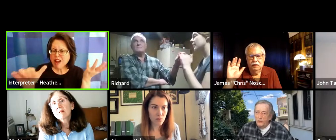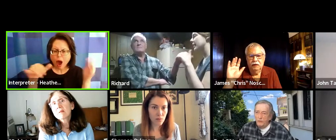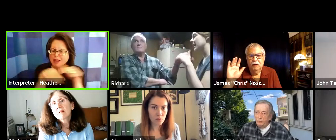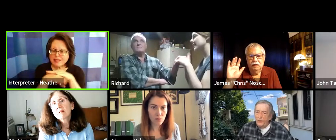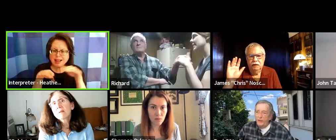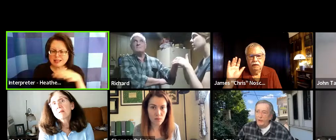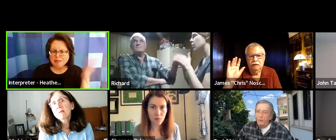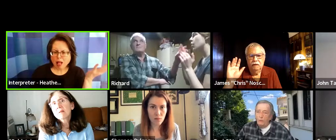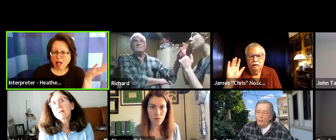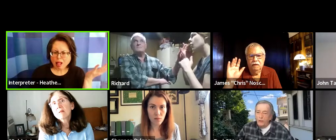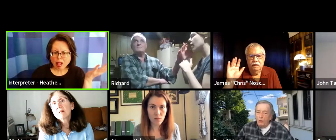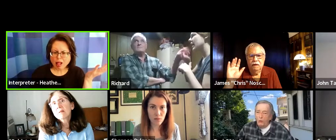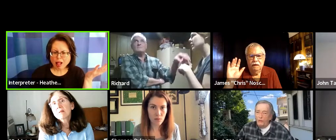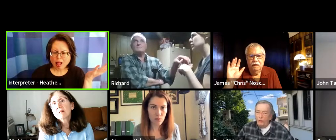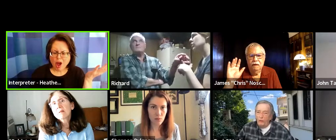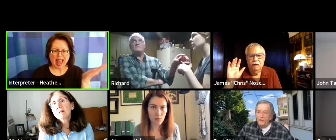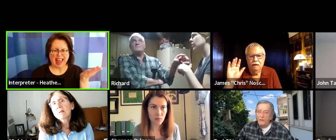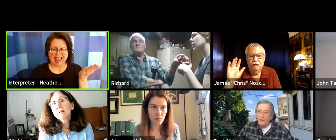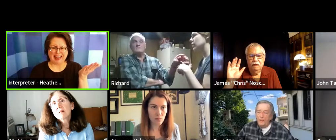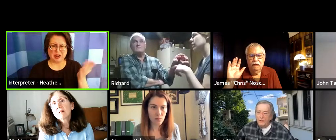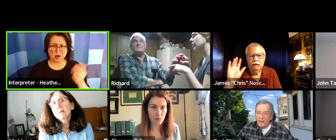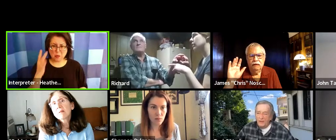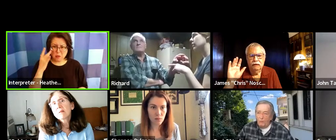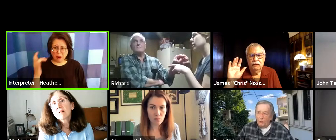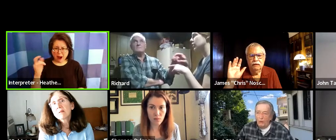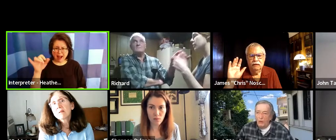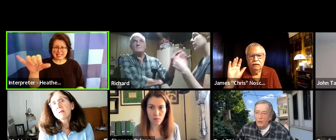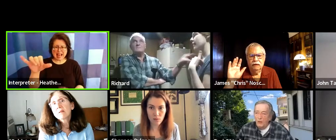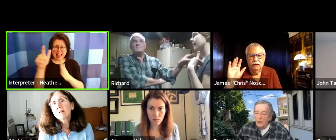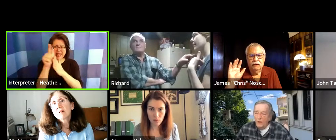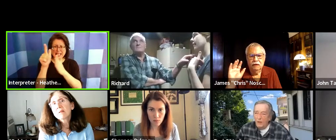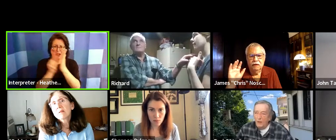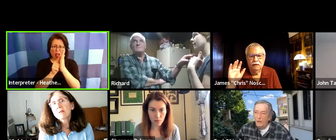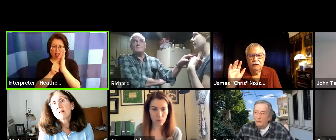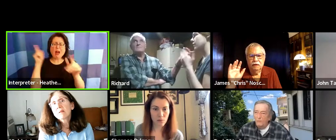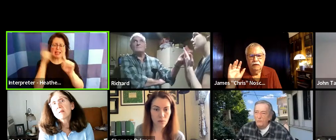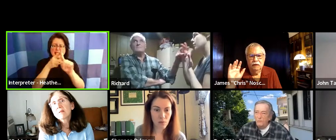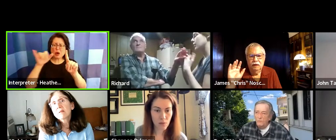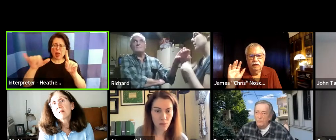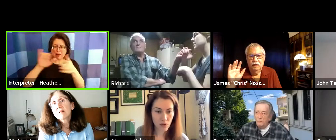why should it be legal until it's accessible?